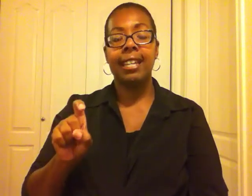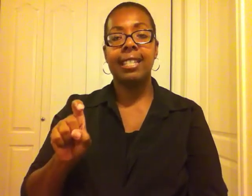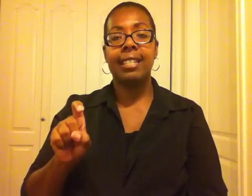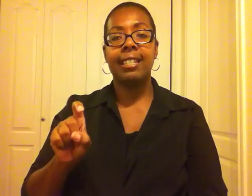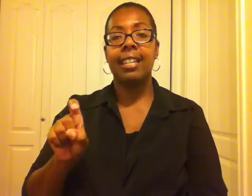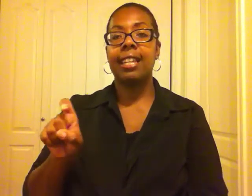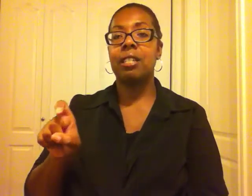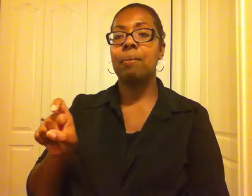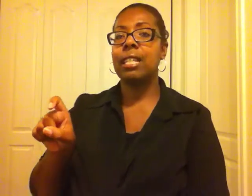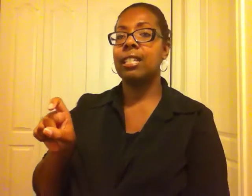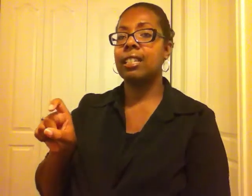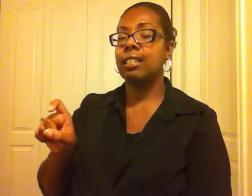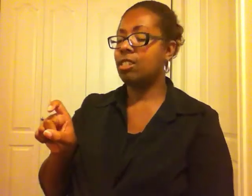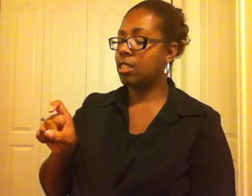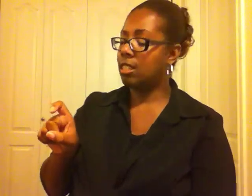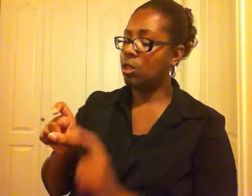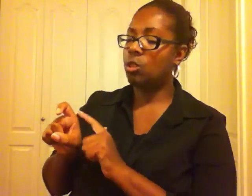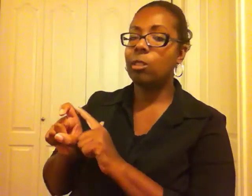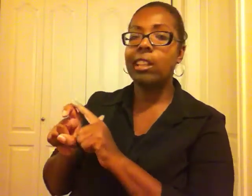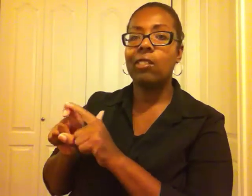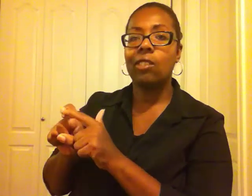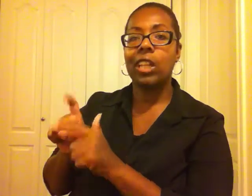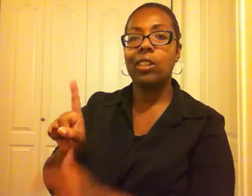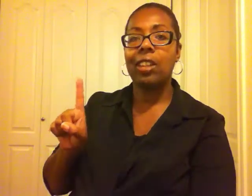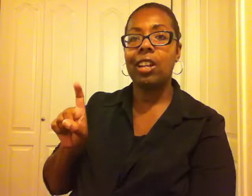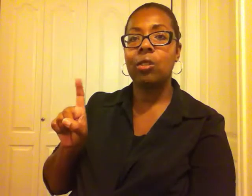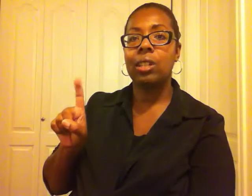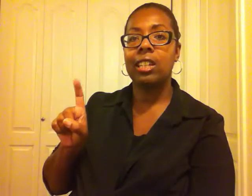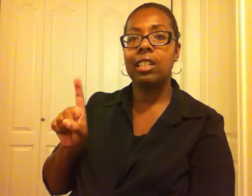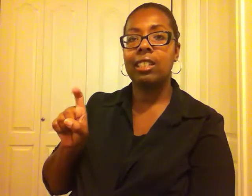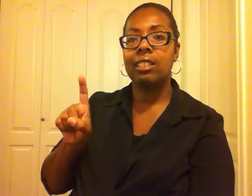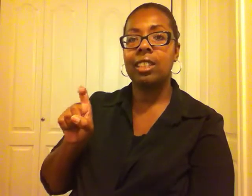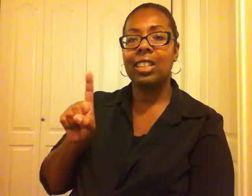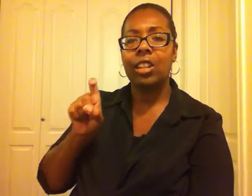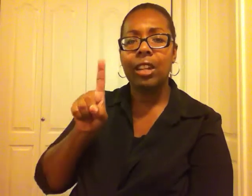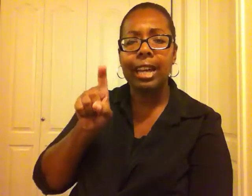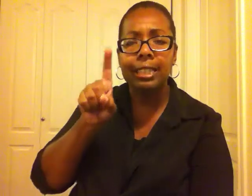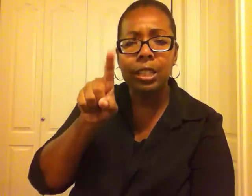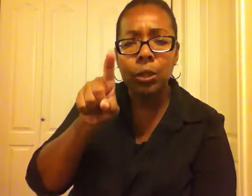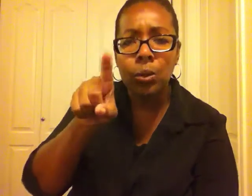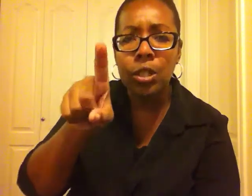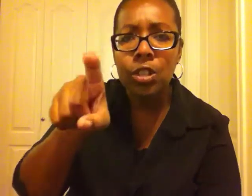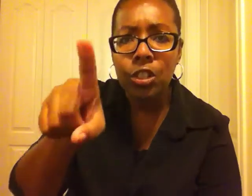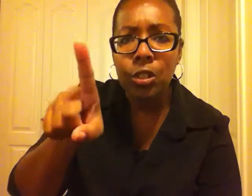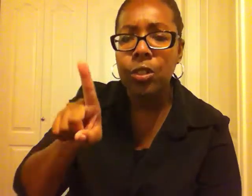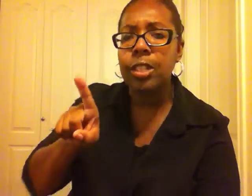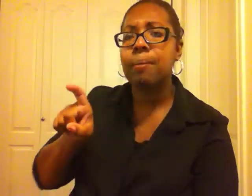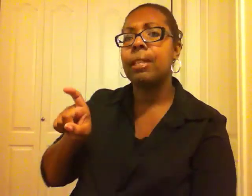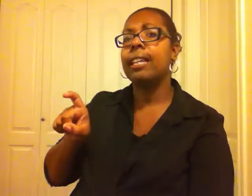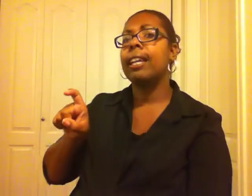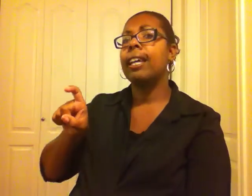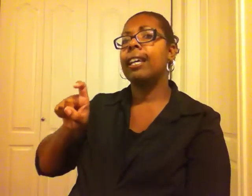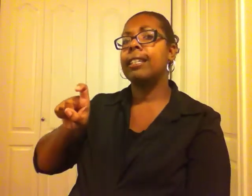X, and that's basically just a crooked finger. That crooked, you know, like you're asking a question or something. It's